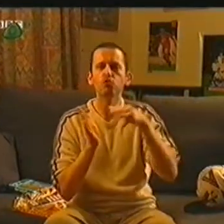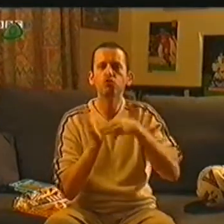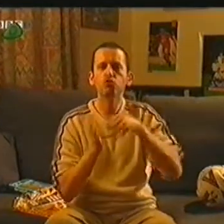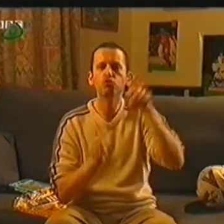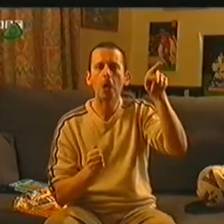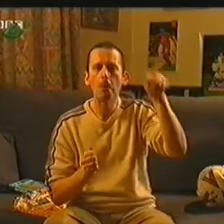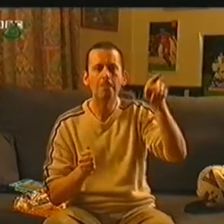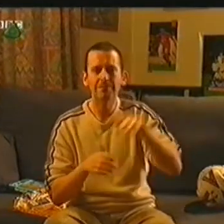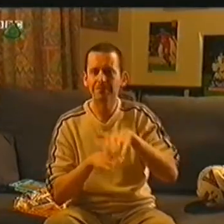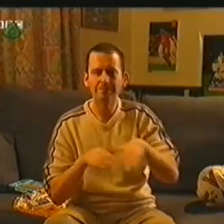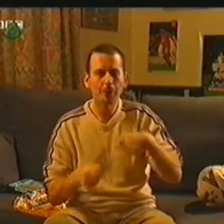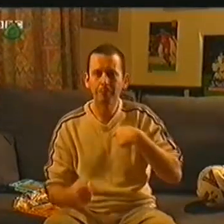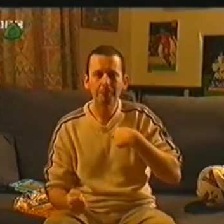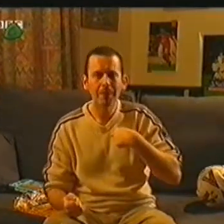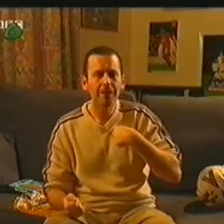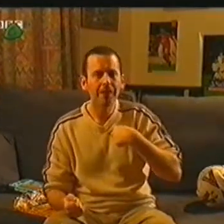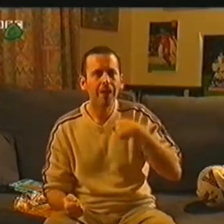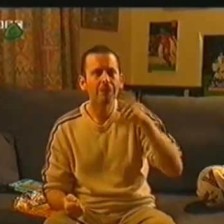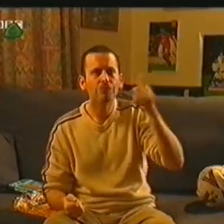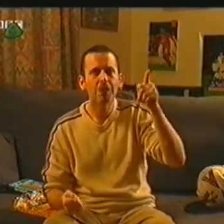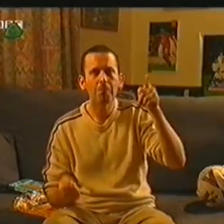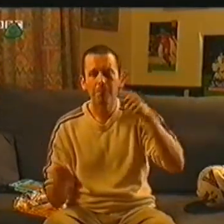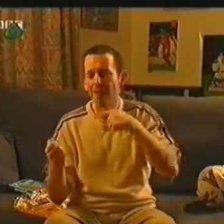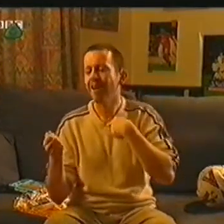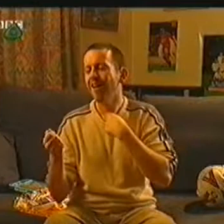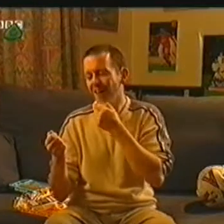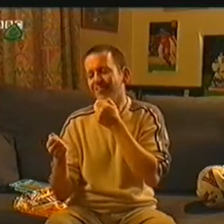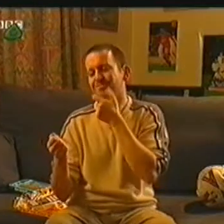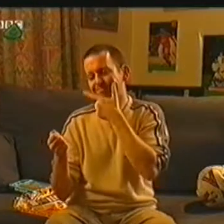straight blonde hair, and the same eyes that smiled up at him.